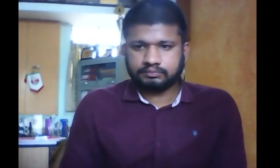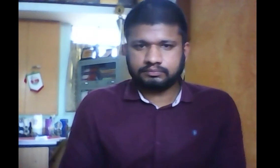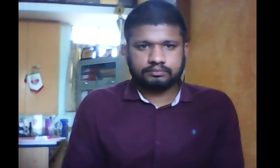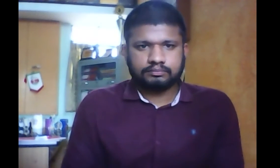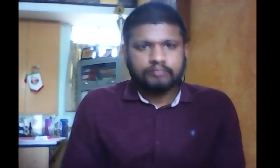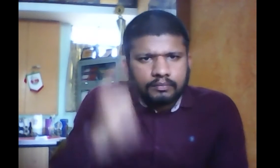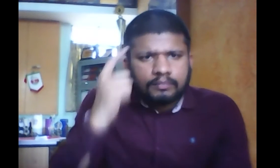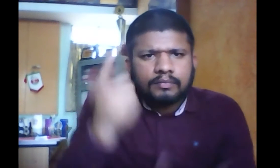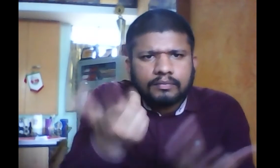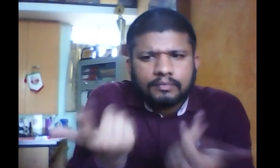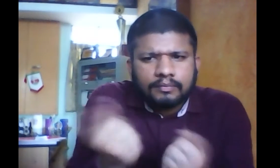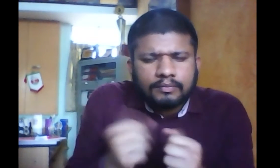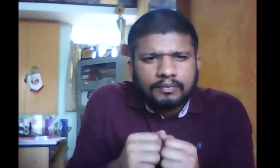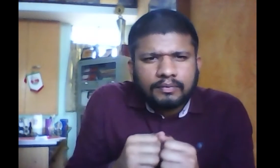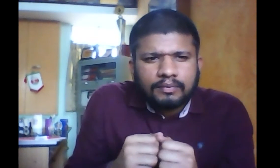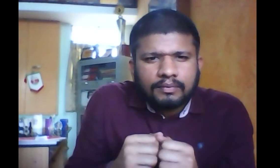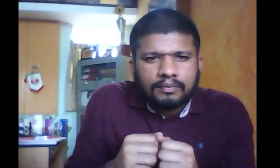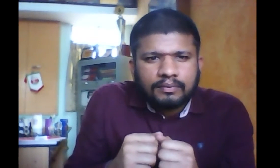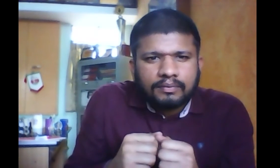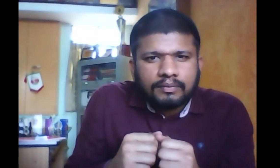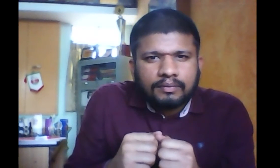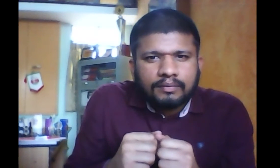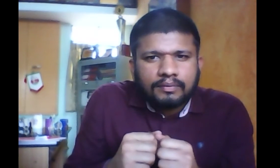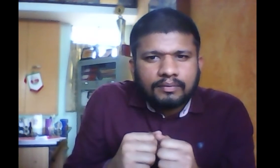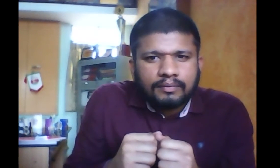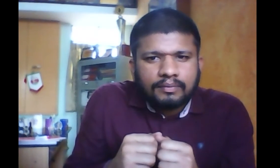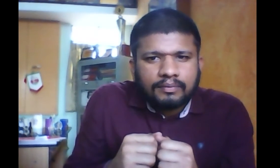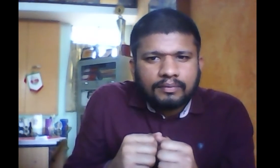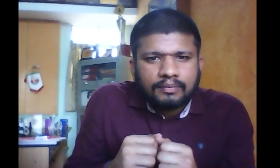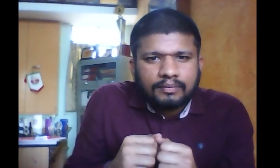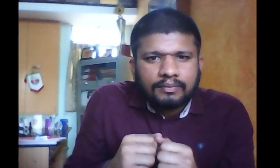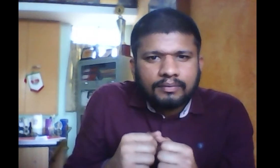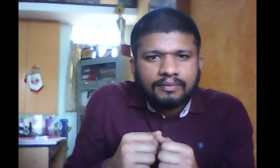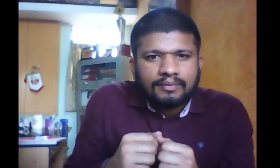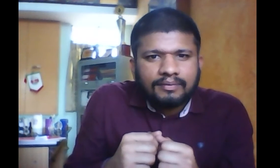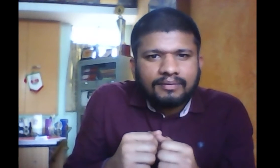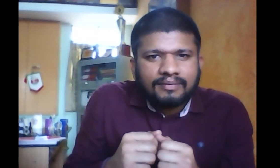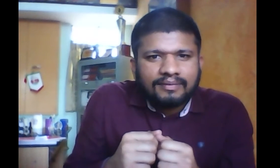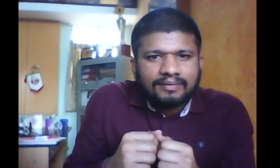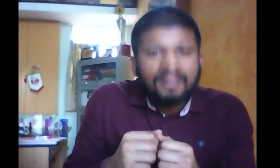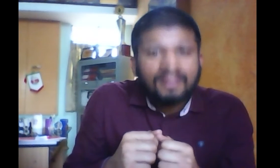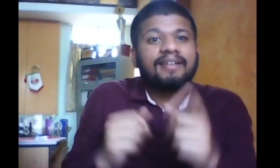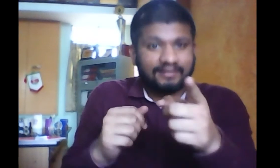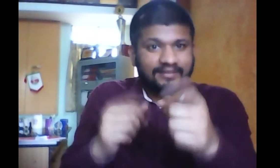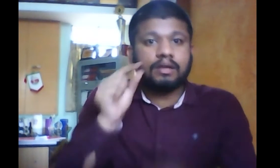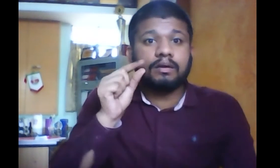And what will be the sign for man? Can anybody guess? Yes. Good, Devansh.